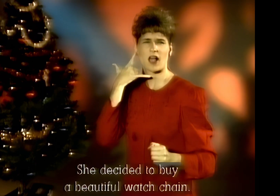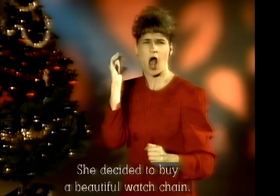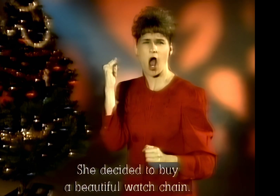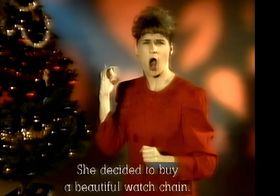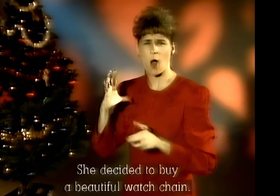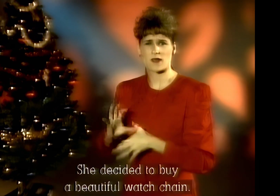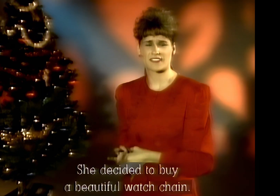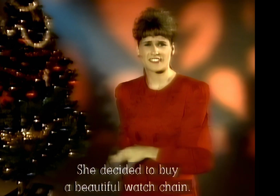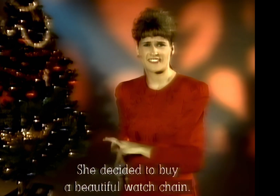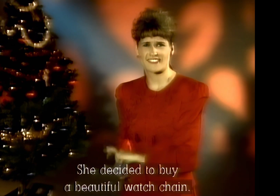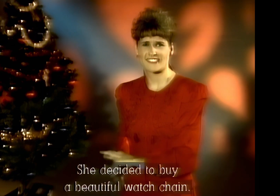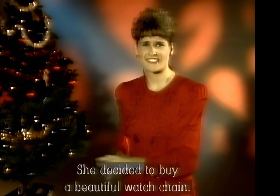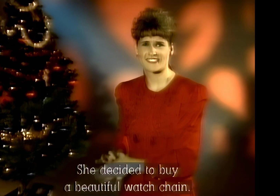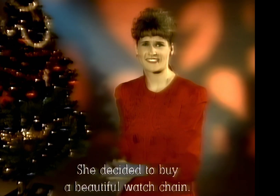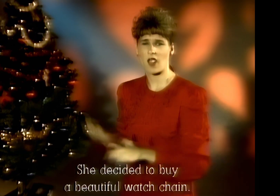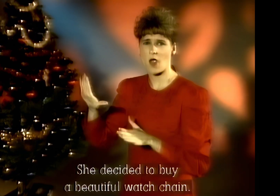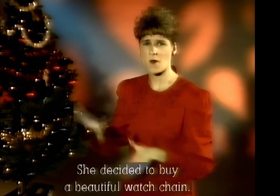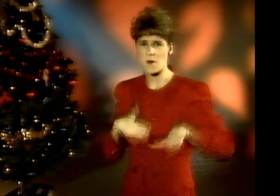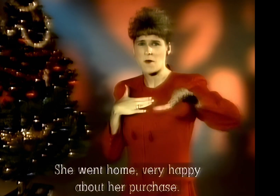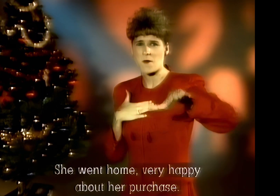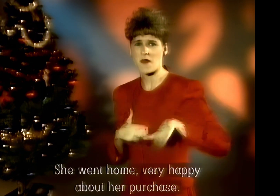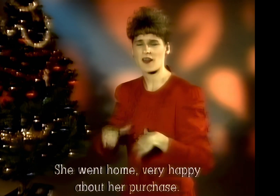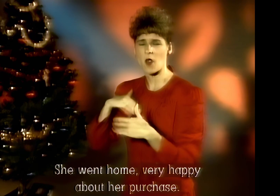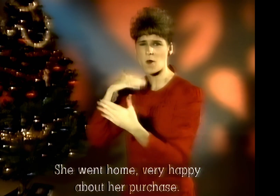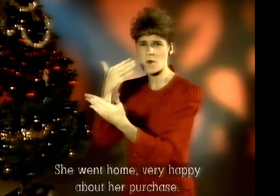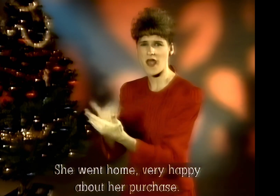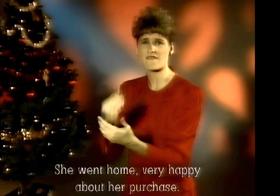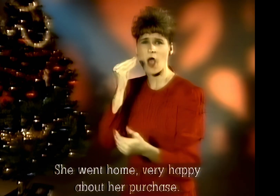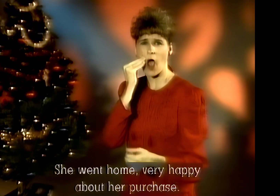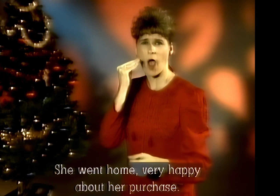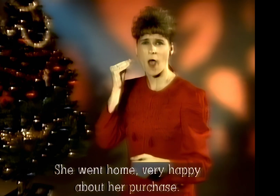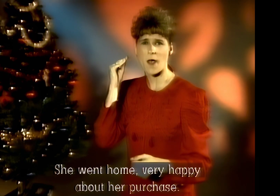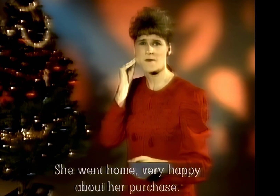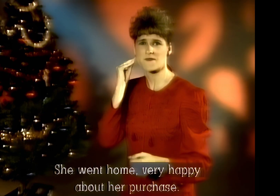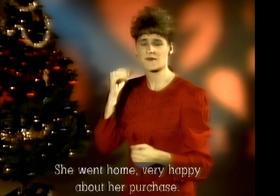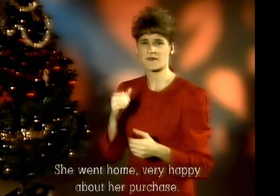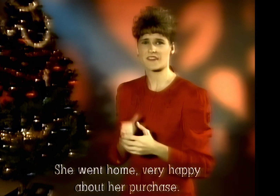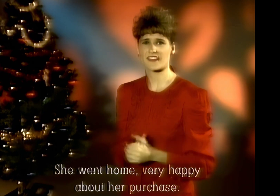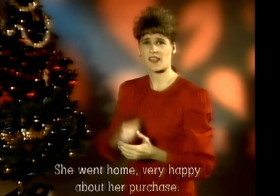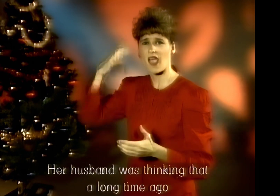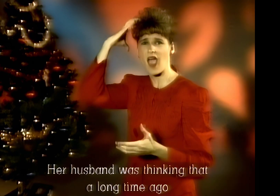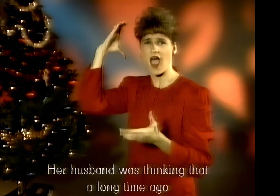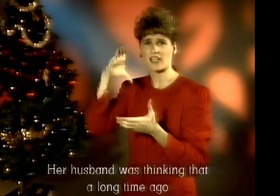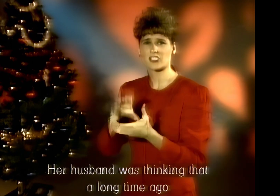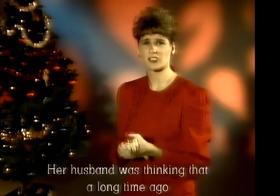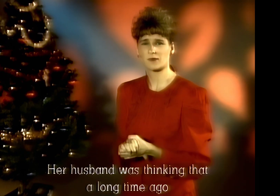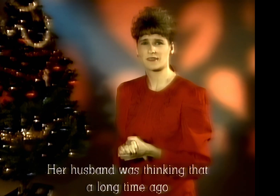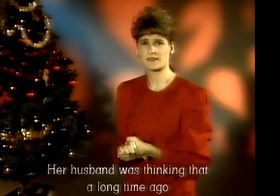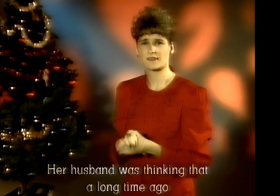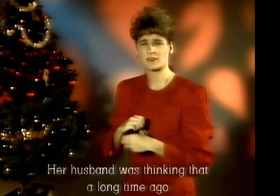She decided she was going to buy this beautiful gold watch chain. So she got home very happy about